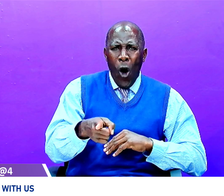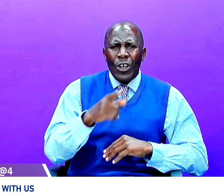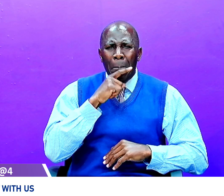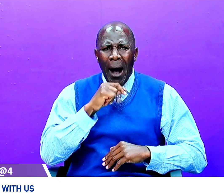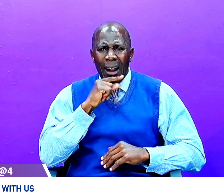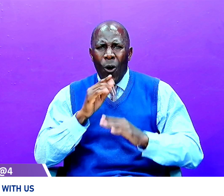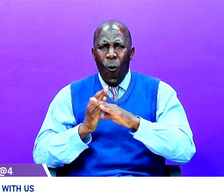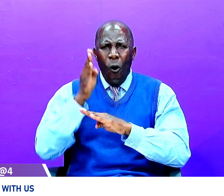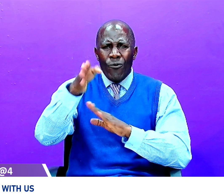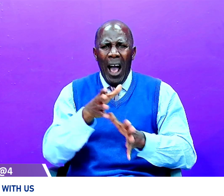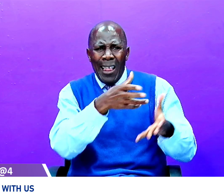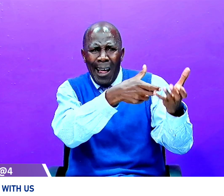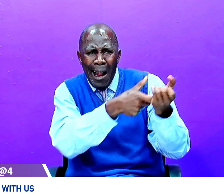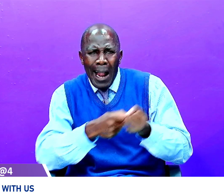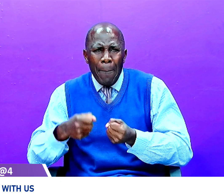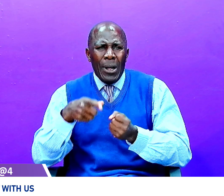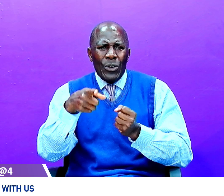over rape allegations.